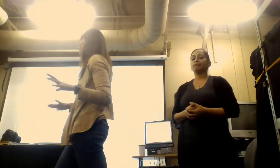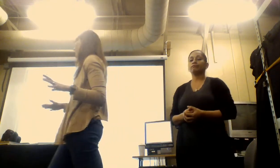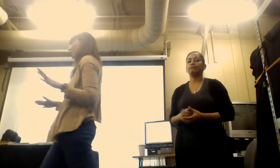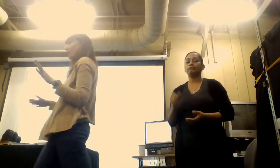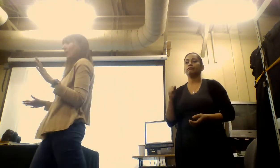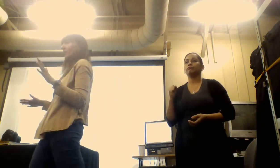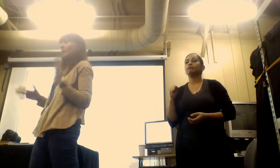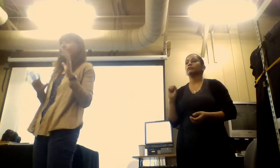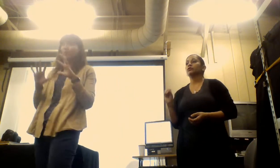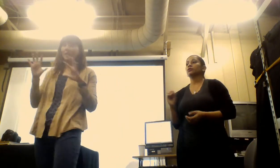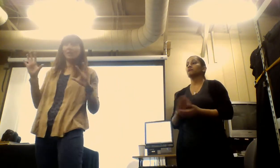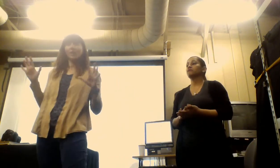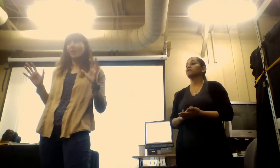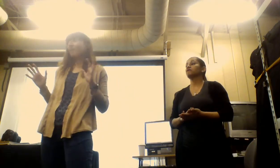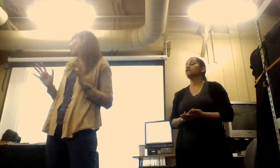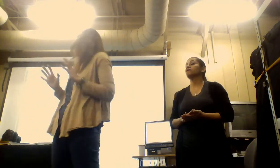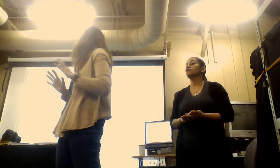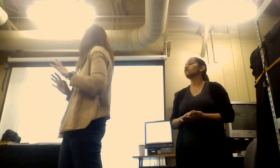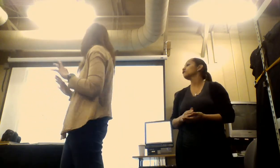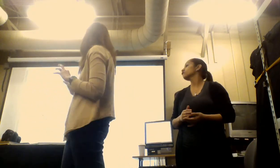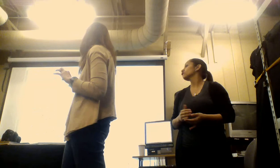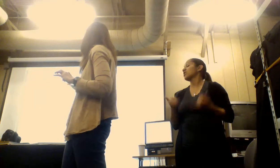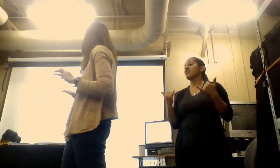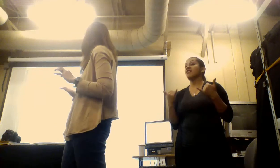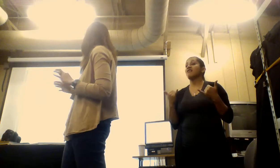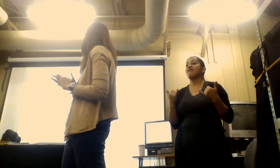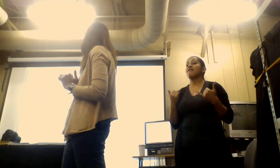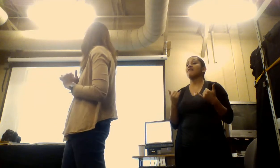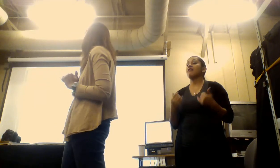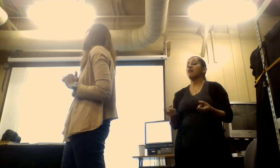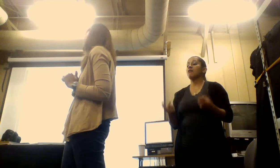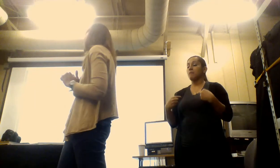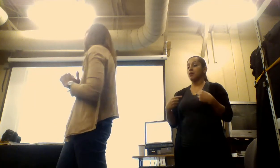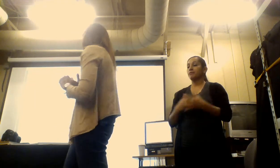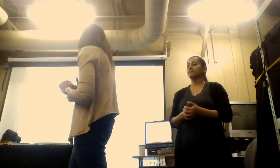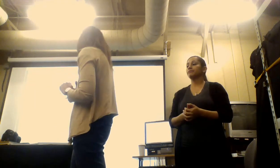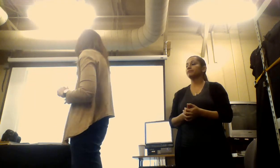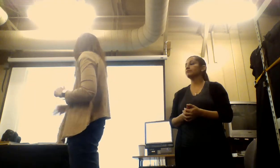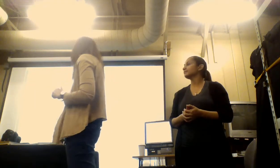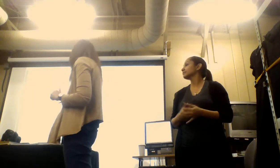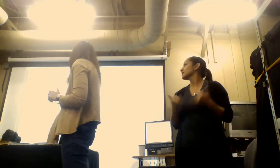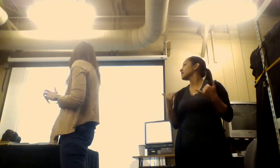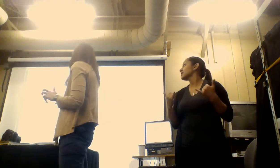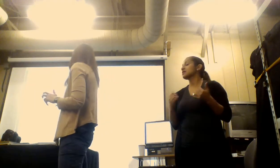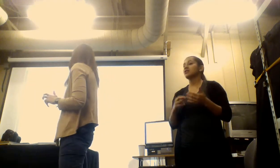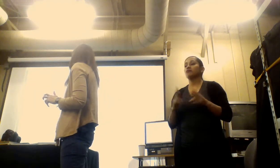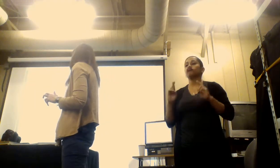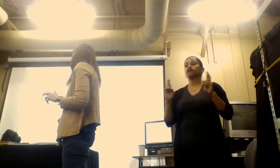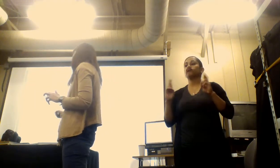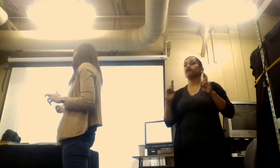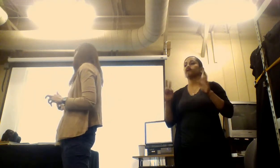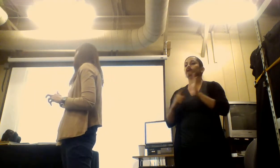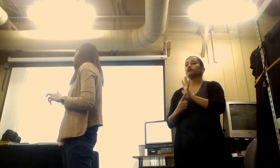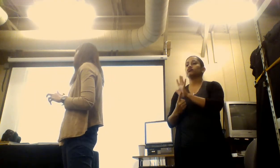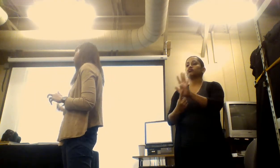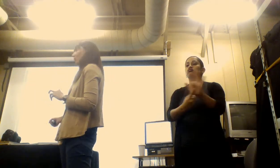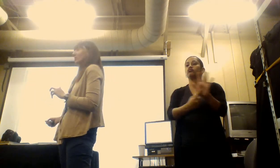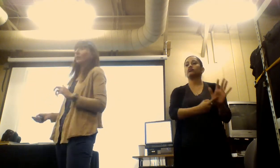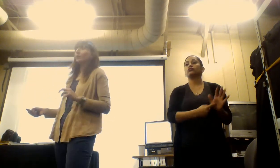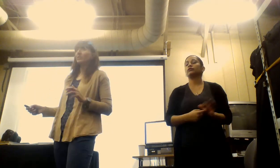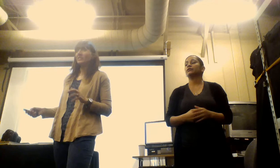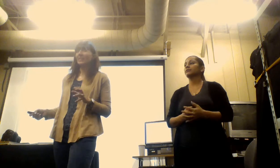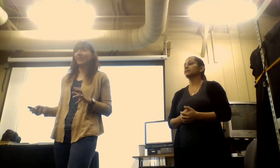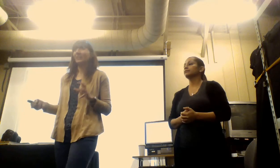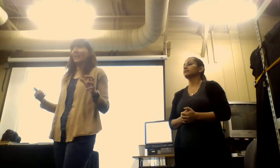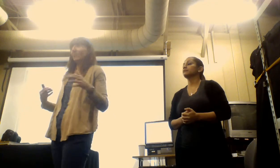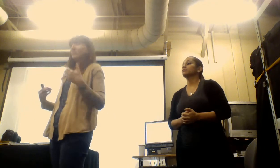okay, now we're back. We have all of our amazing tools, and now we're ready to share our adventures. I want to talk